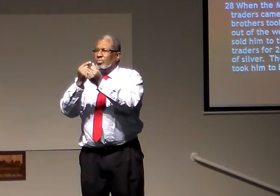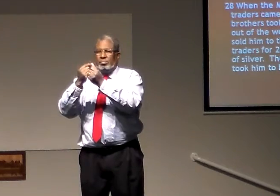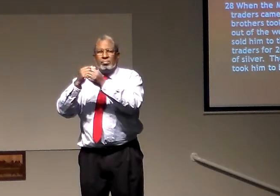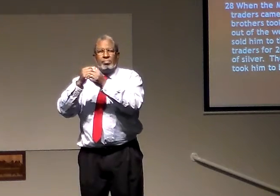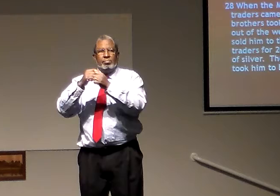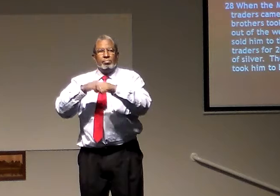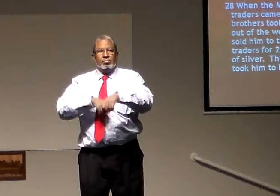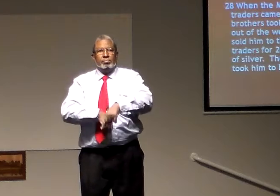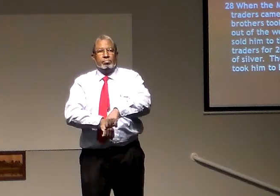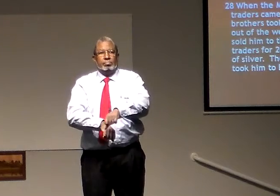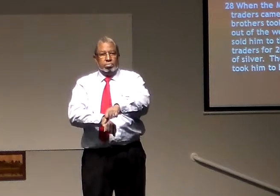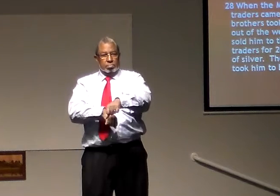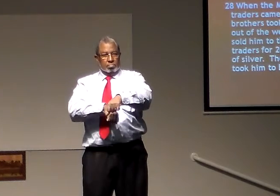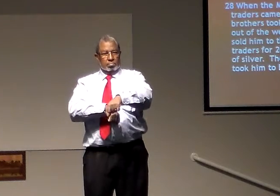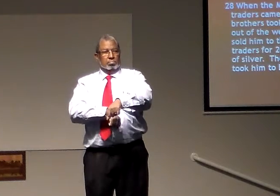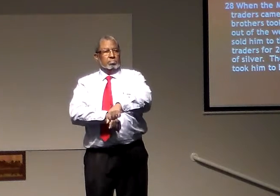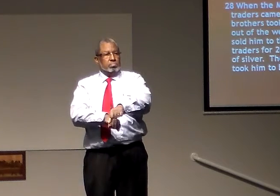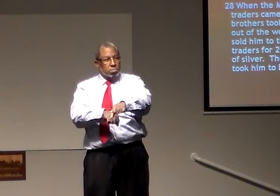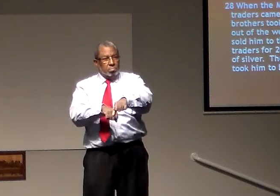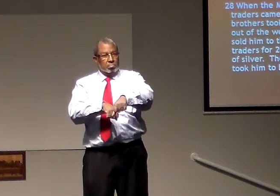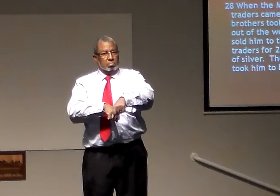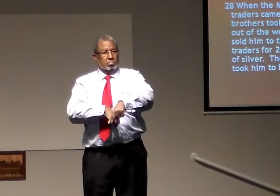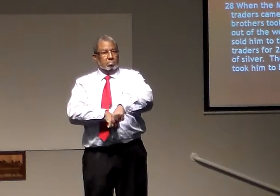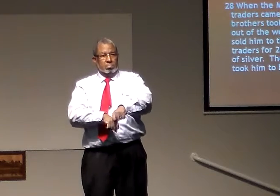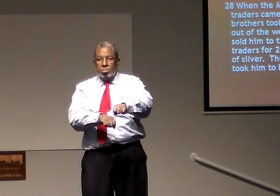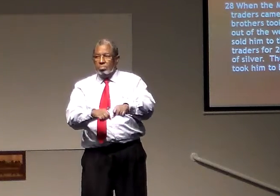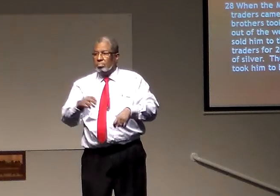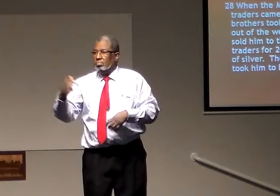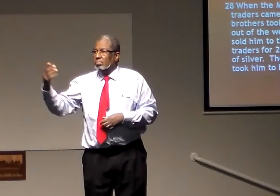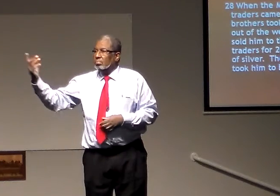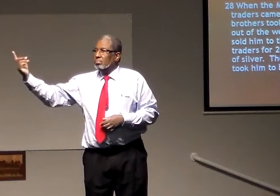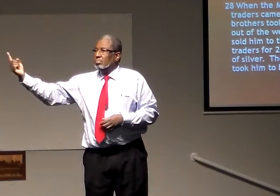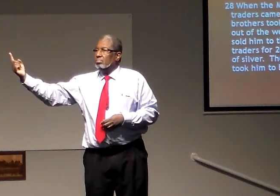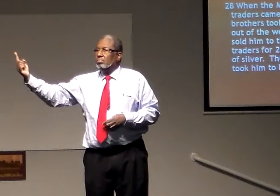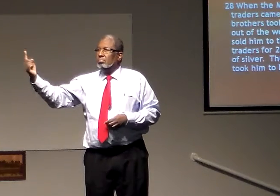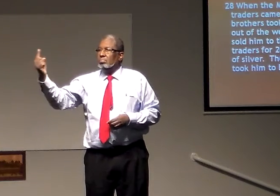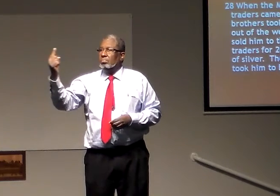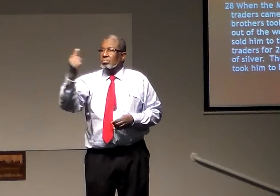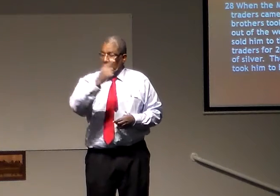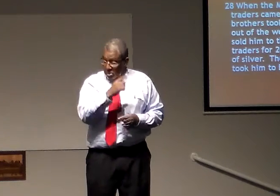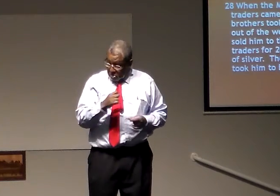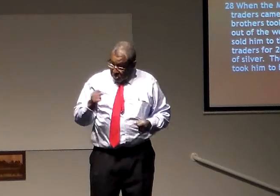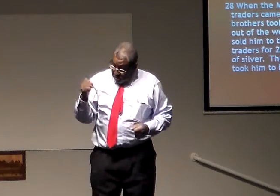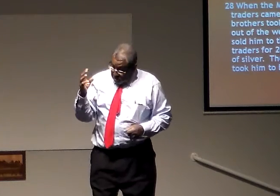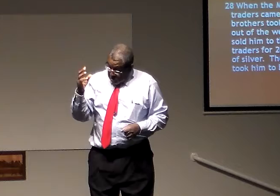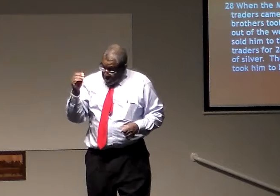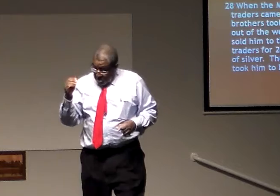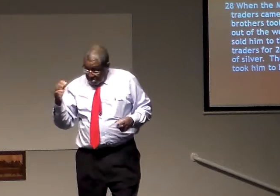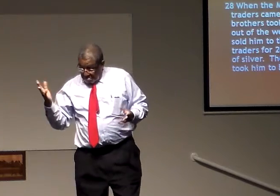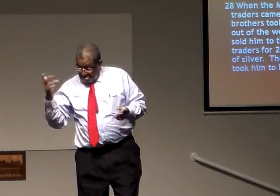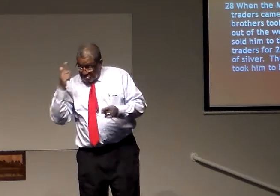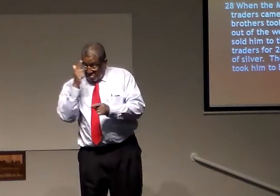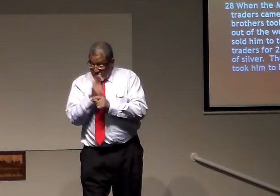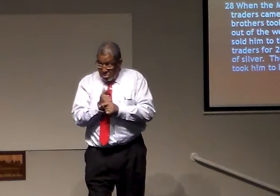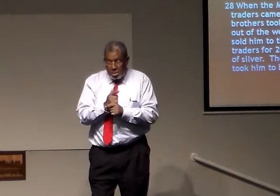strange Mennonite rider or traders, just coming right through. They came